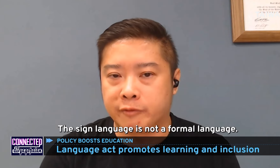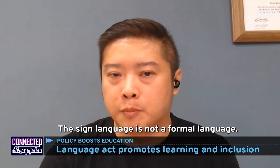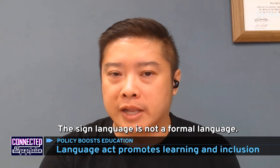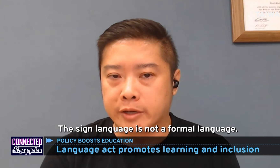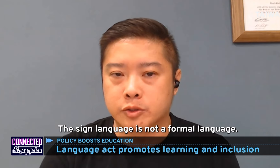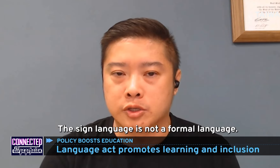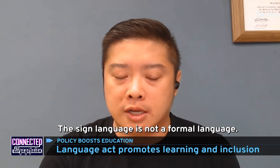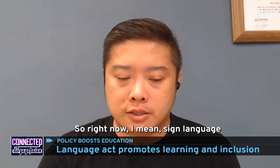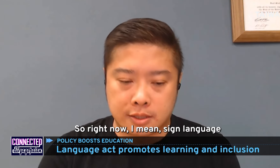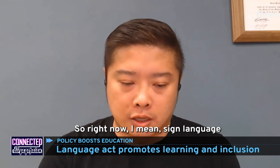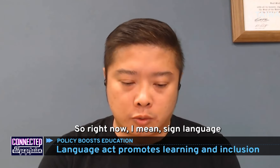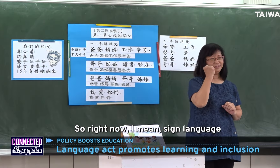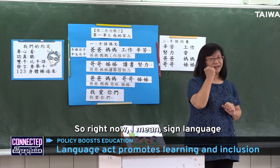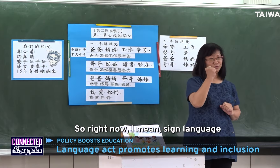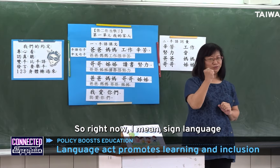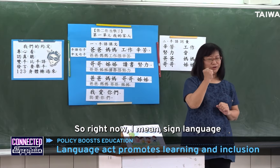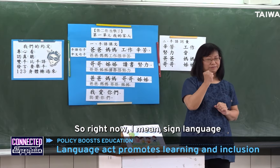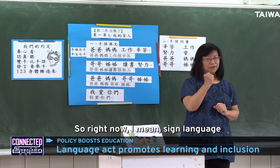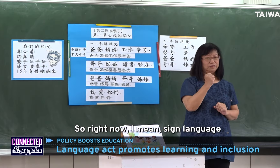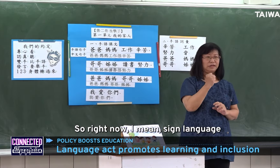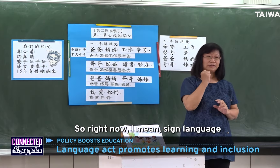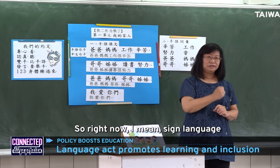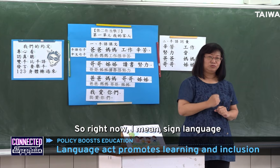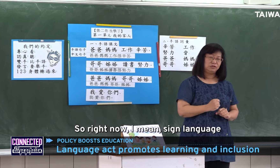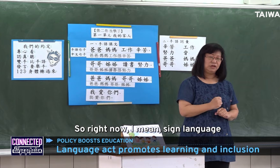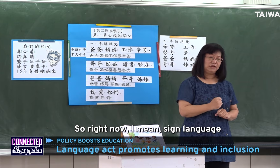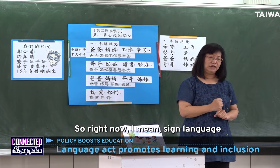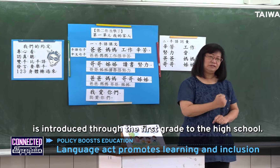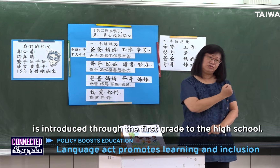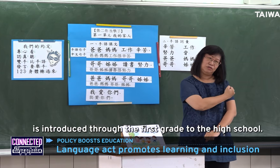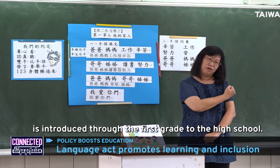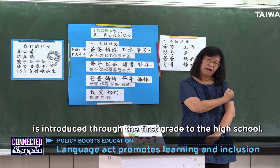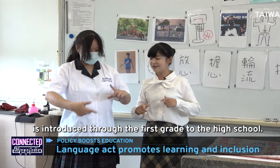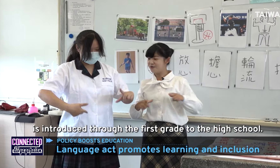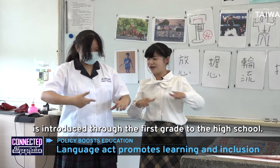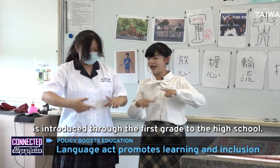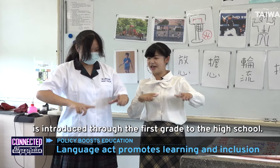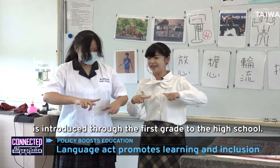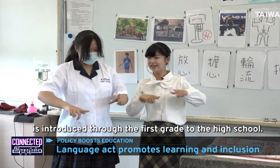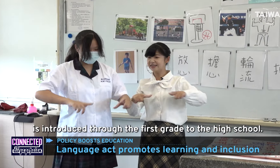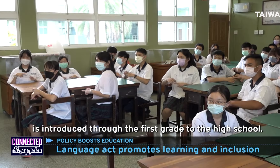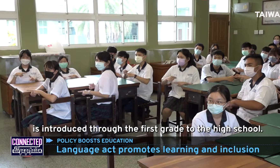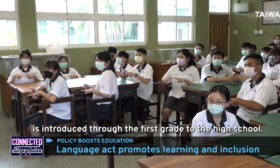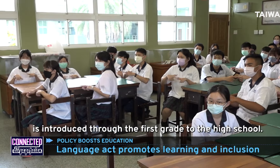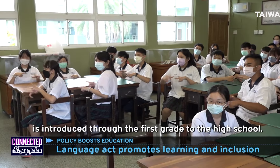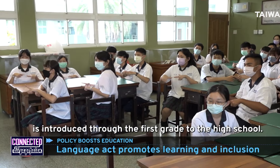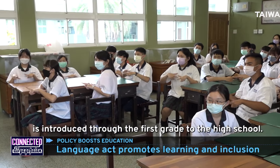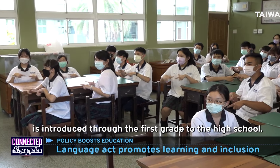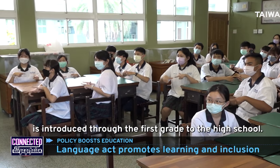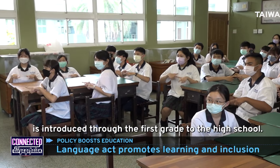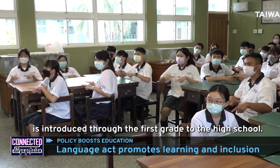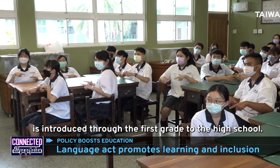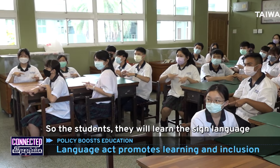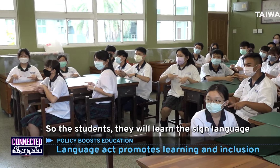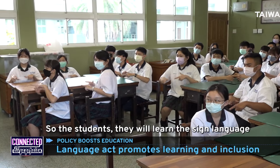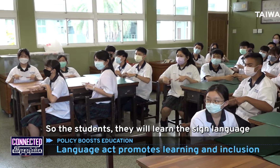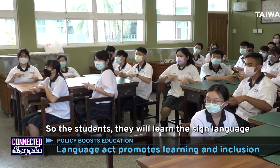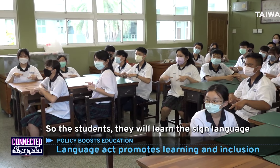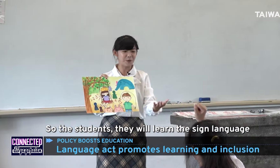formal language. So right now, sign language is introduced through the first grade to the high school. So the students,